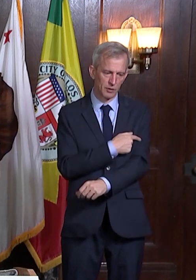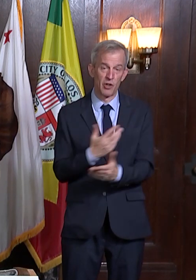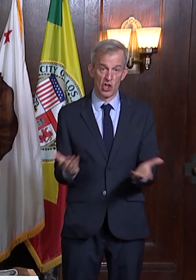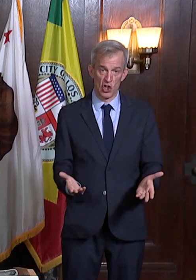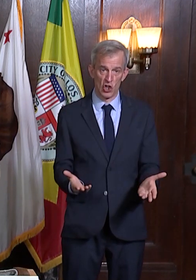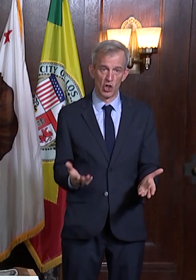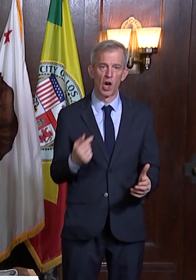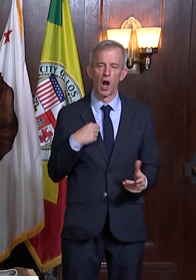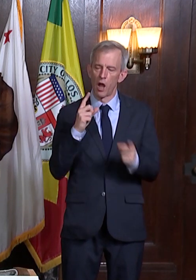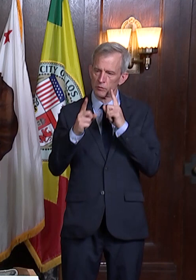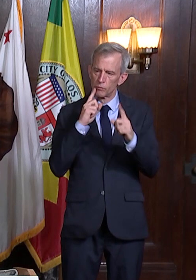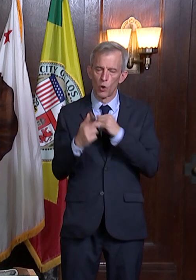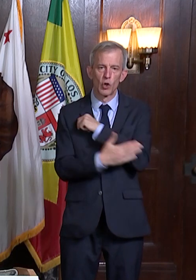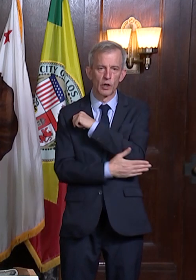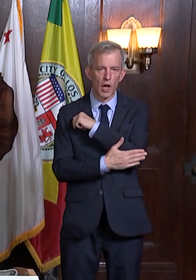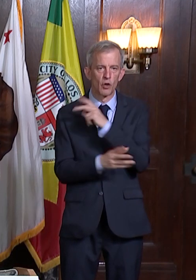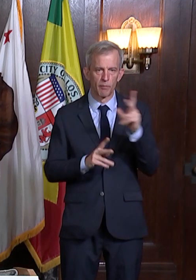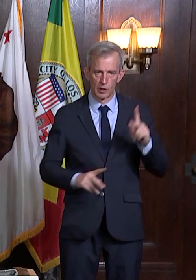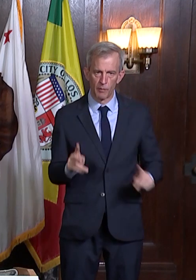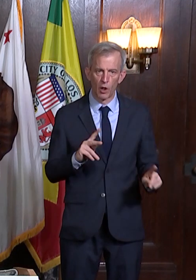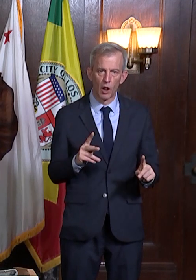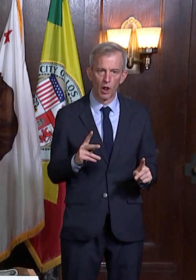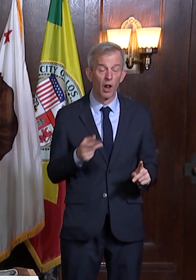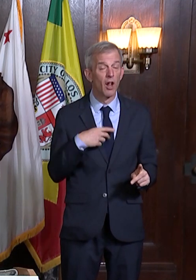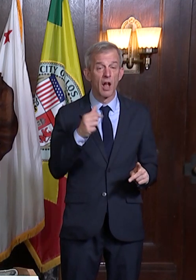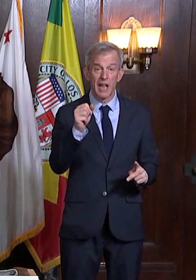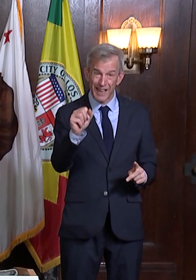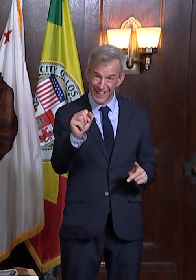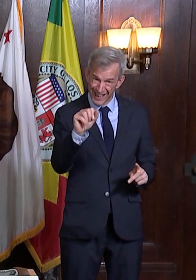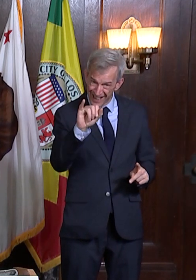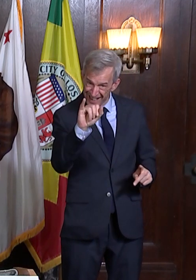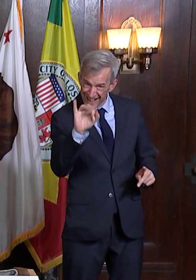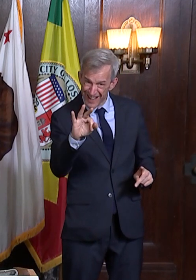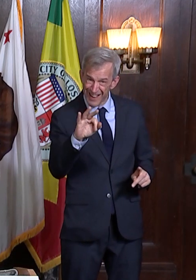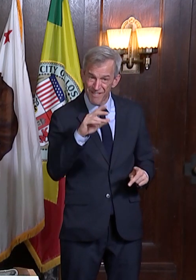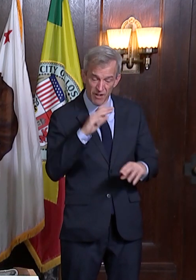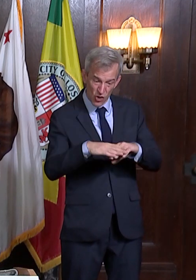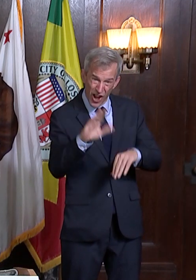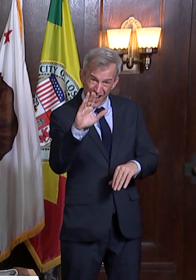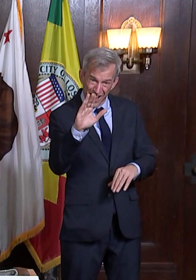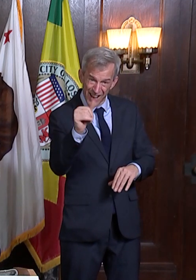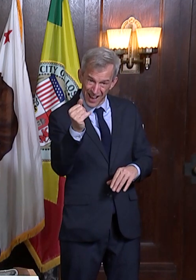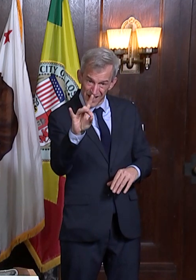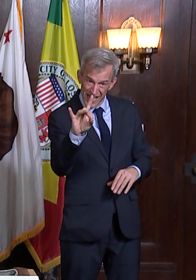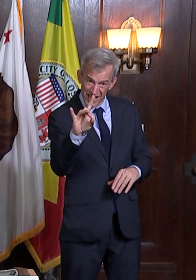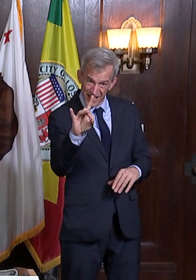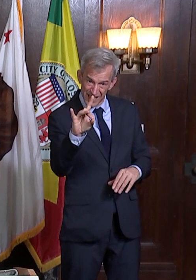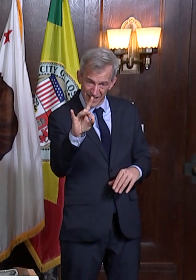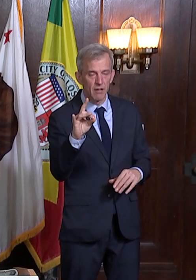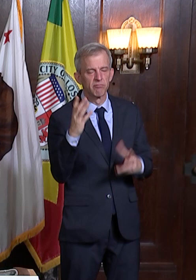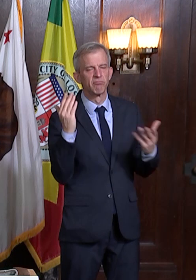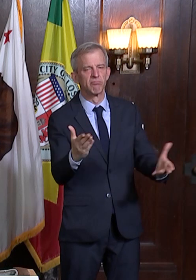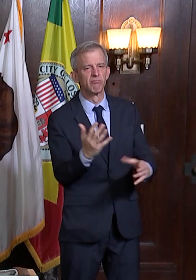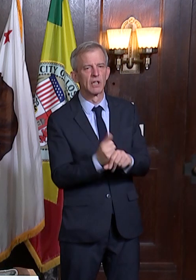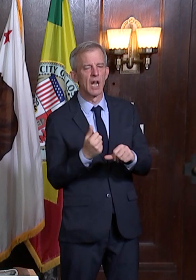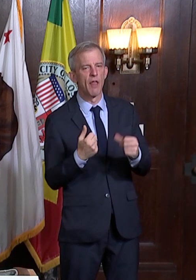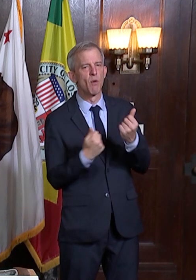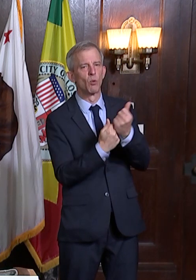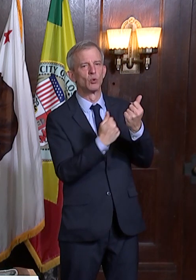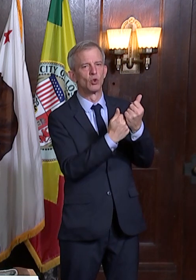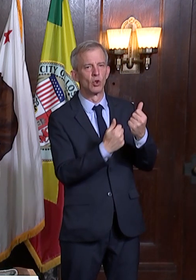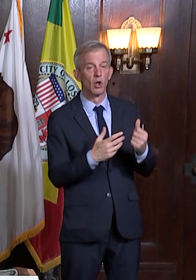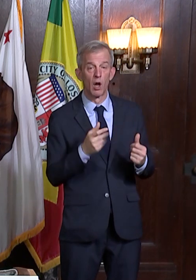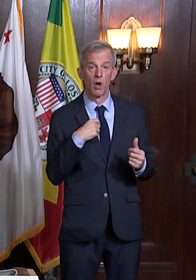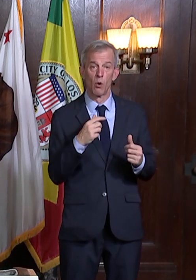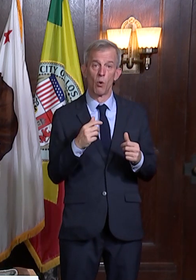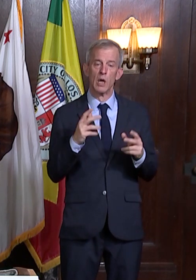officials. We want to speak clearly here in LA. If you're 18 or over, get the booster. And the booster shot will significantly increase